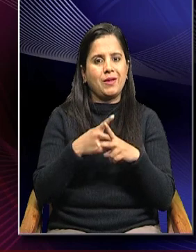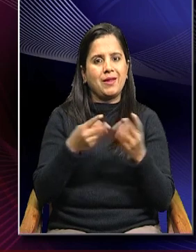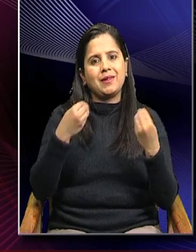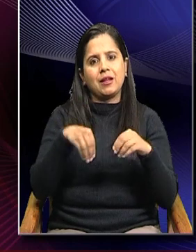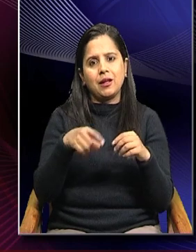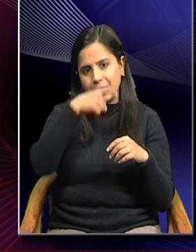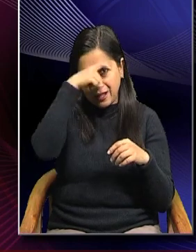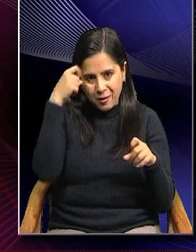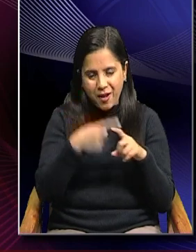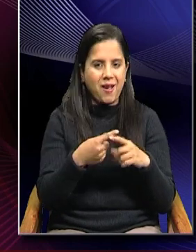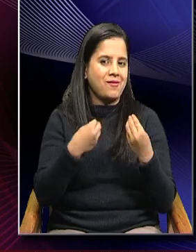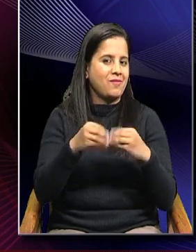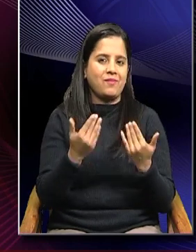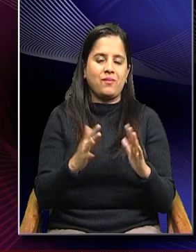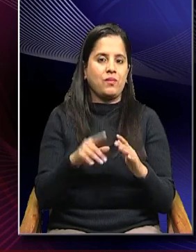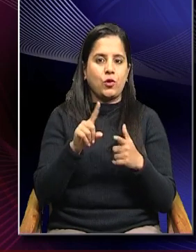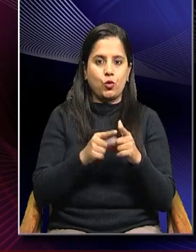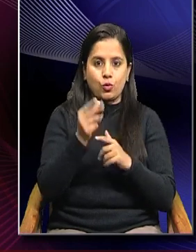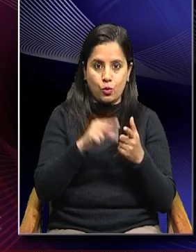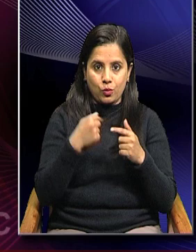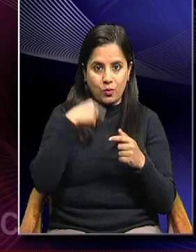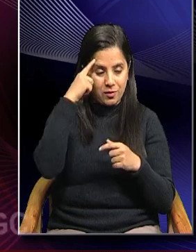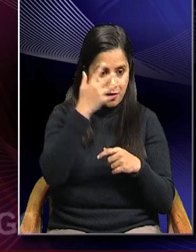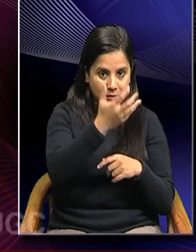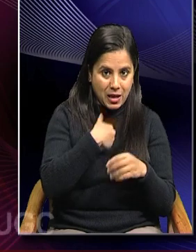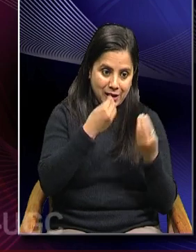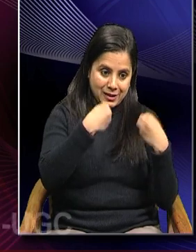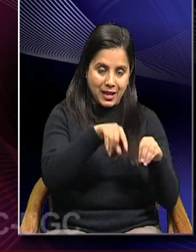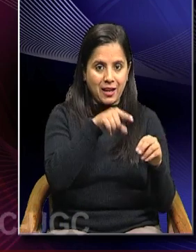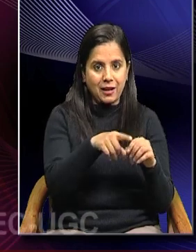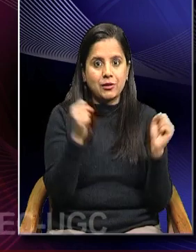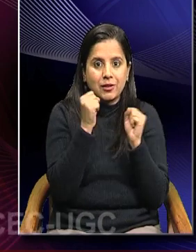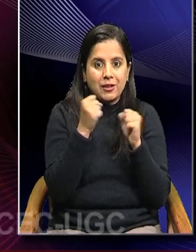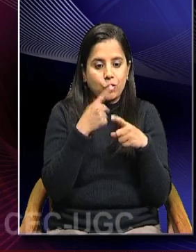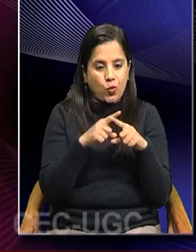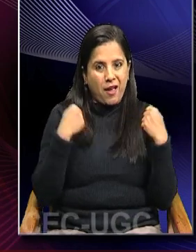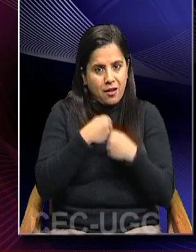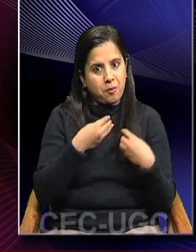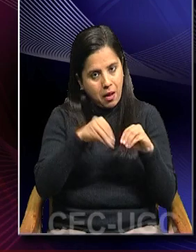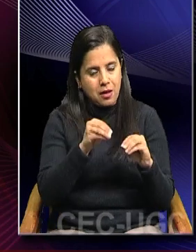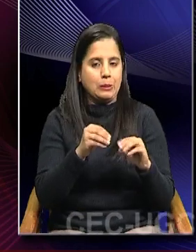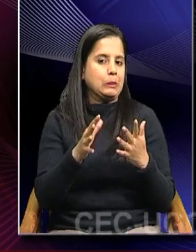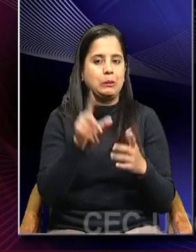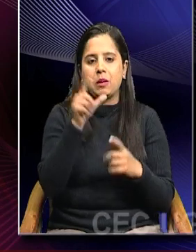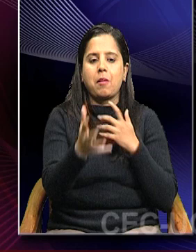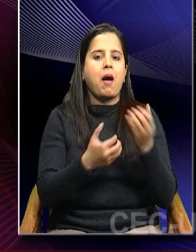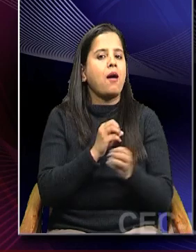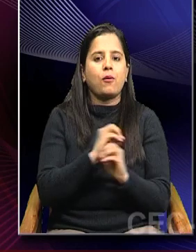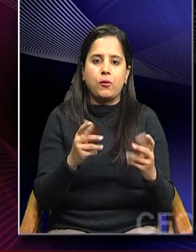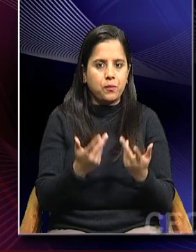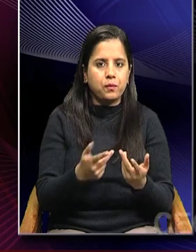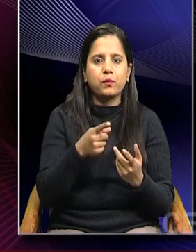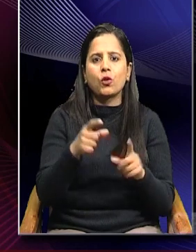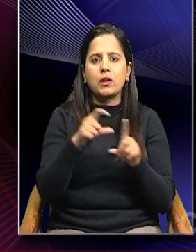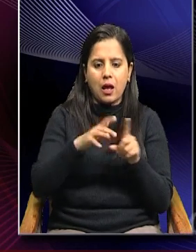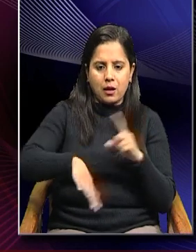the summers. In the month of June, I cannot think of selling woolen garments to my customers who are living